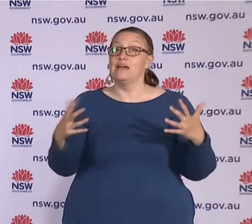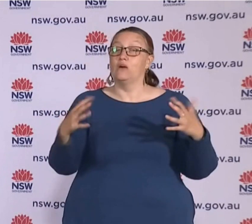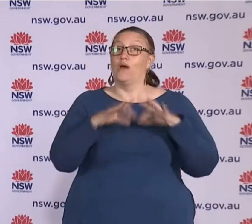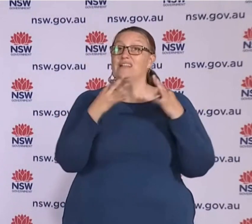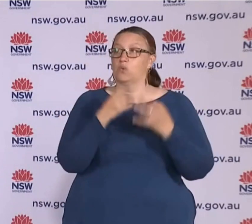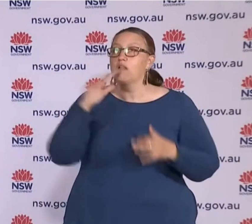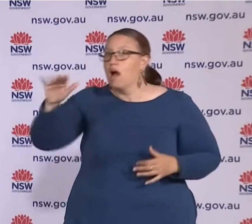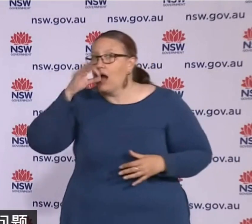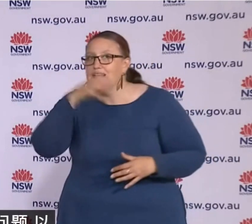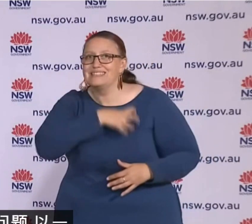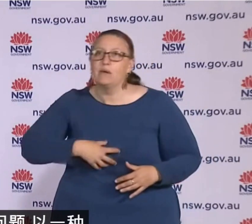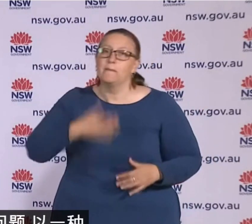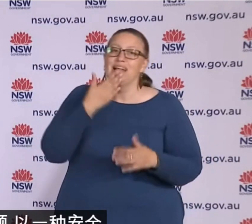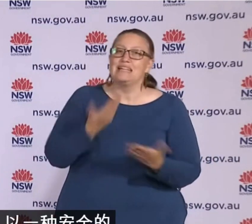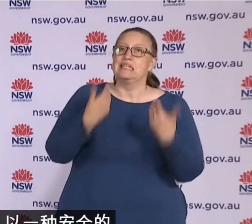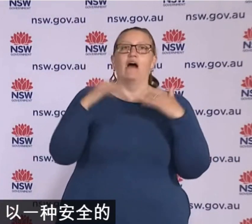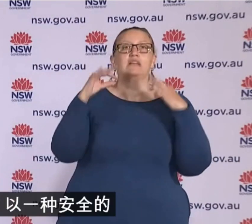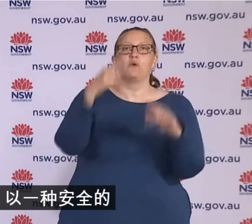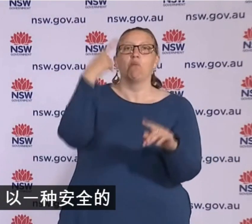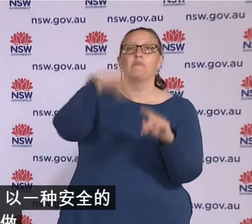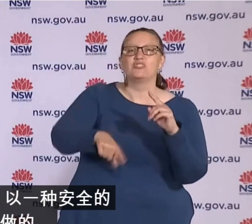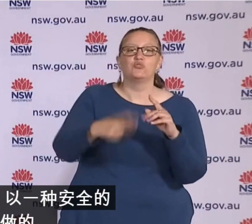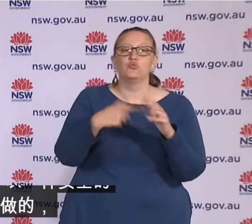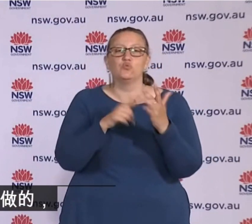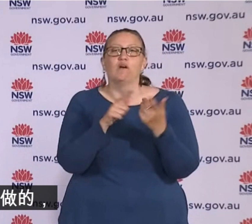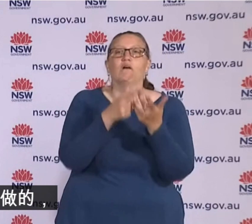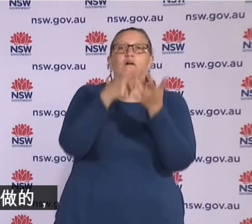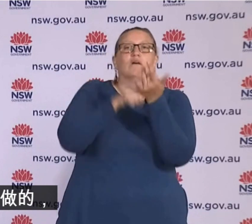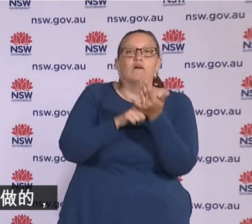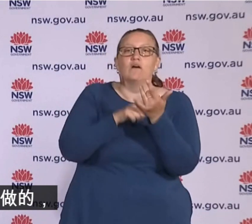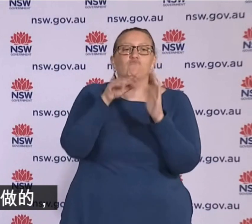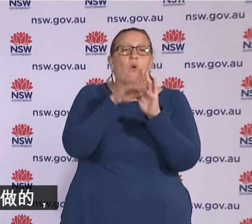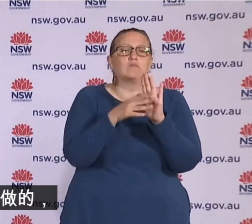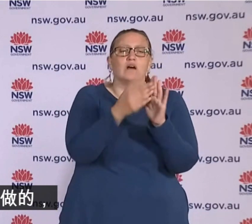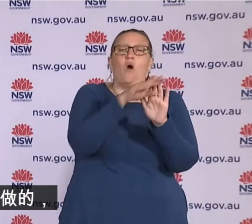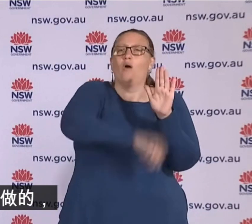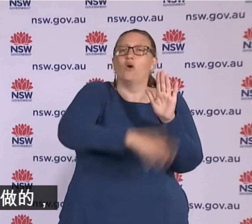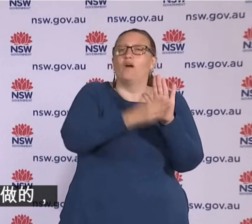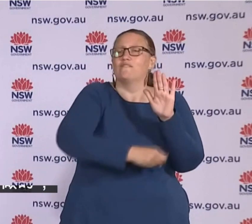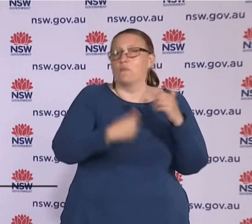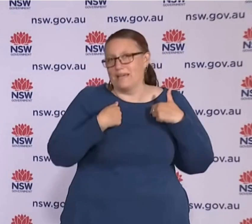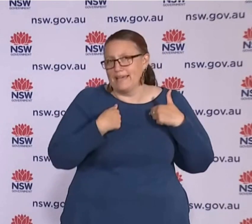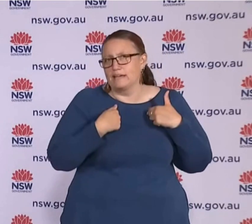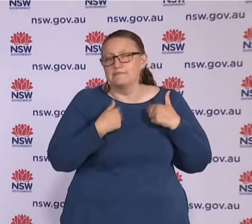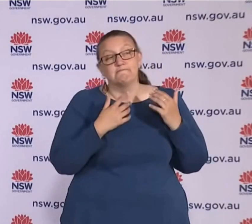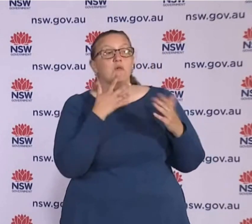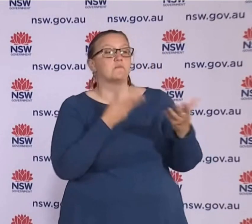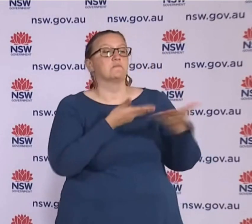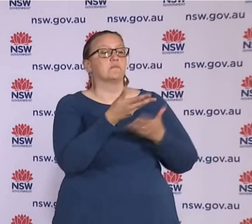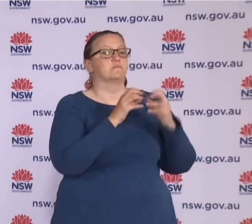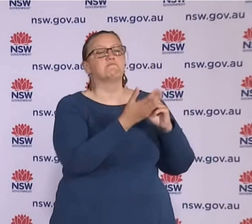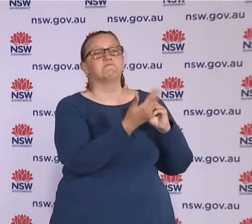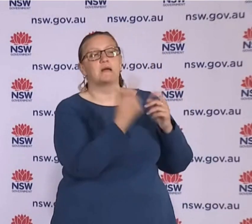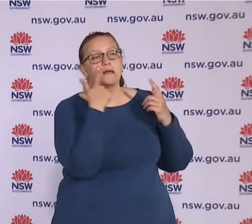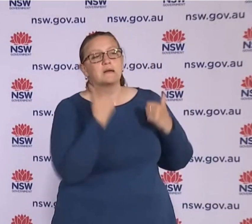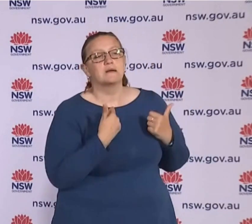address everything on a case-by-case approach and in a safe approach. And that's what we've done beforehand. Specific organisations have approached us to say, can we please